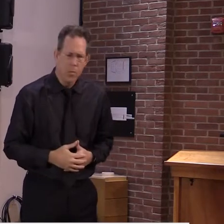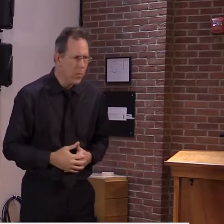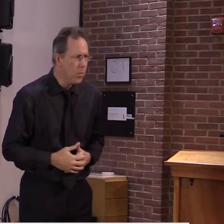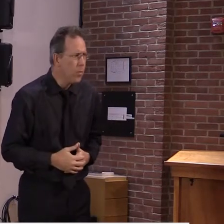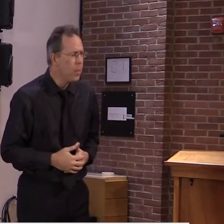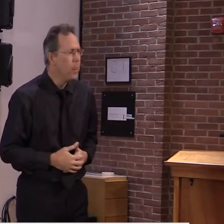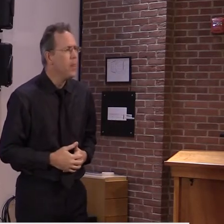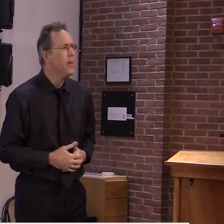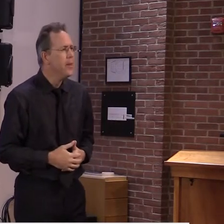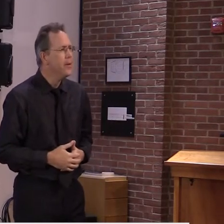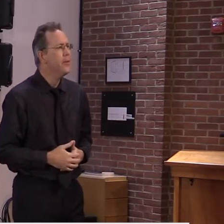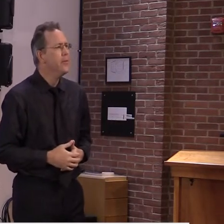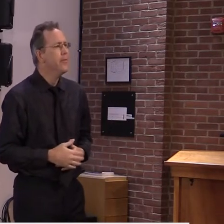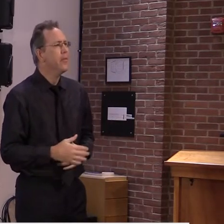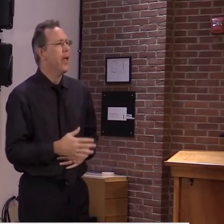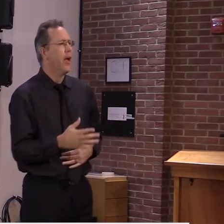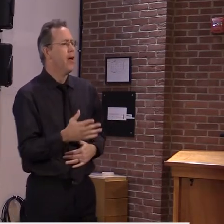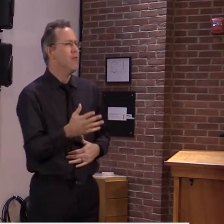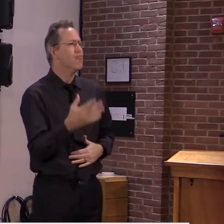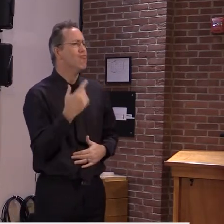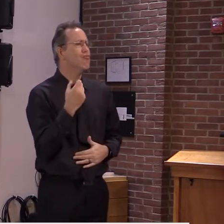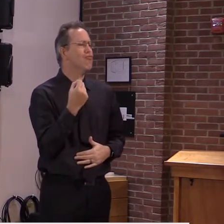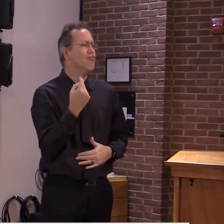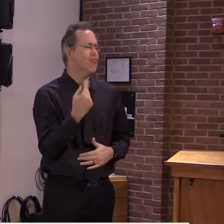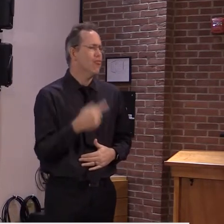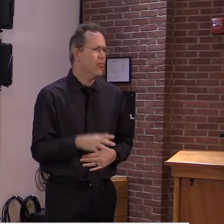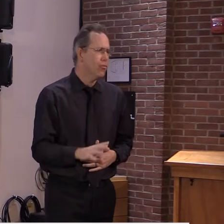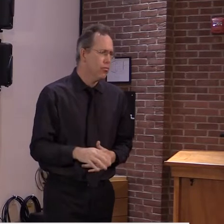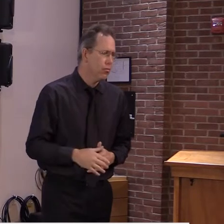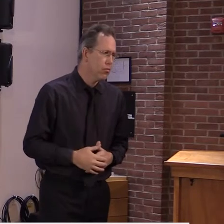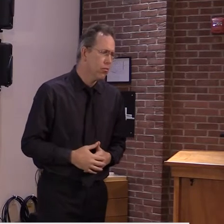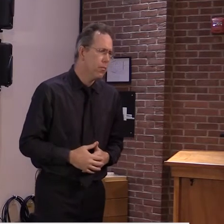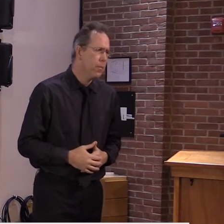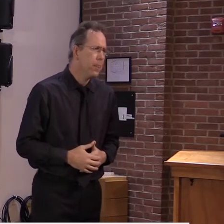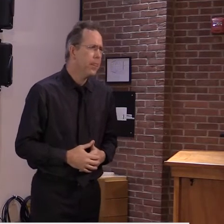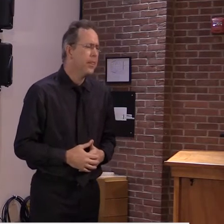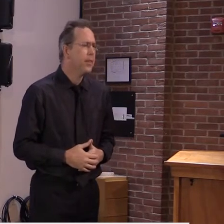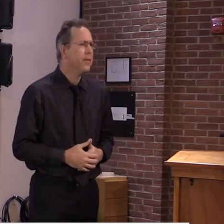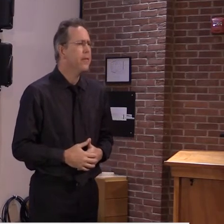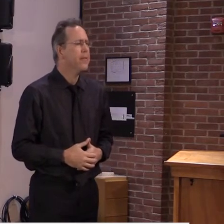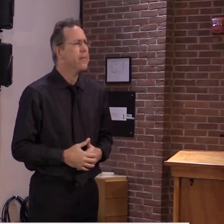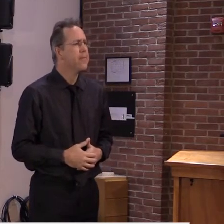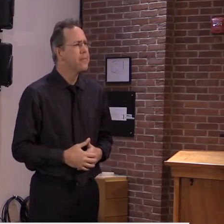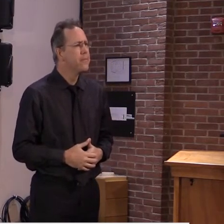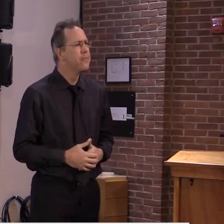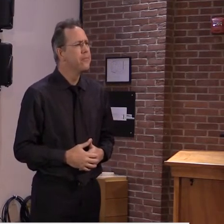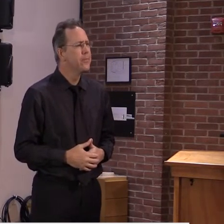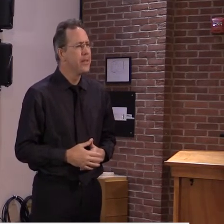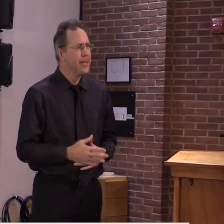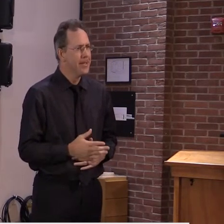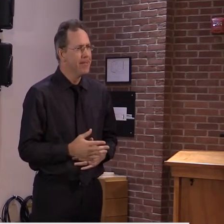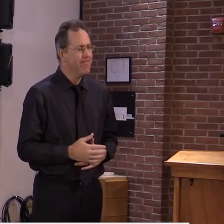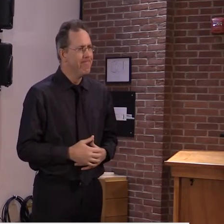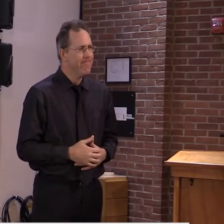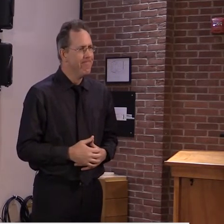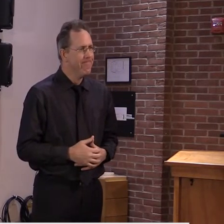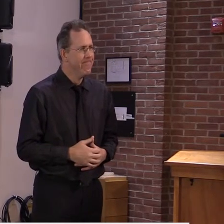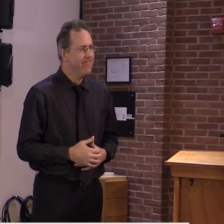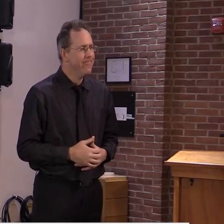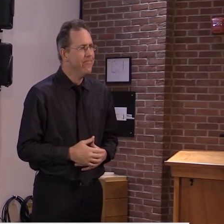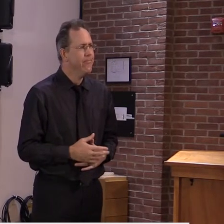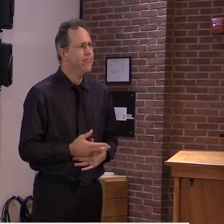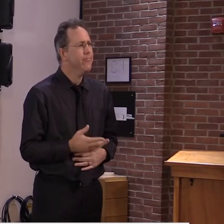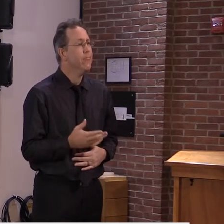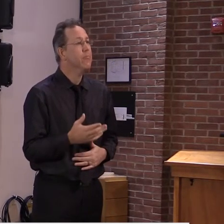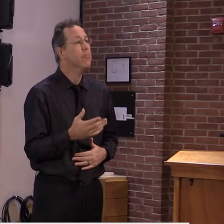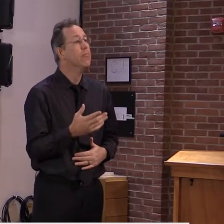currently among those 43 outbreaks? Yeah, I would want to say that you can't define the importance of an outbreak